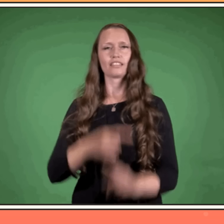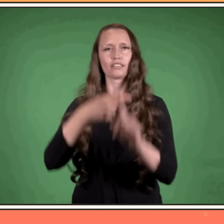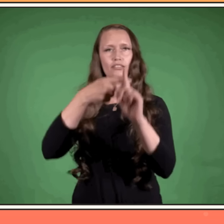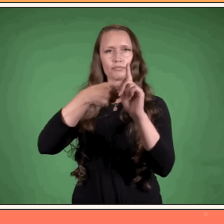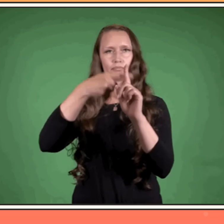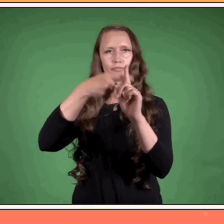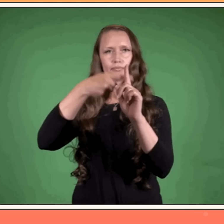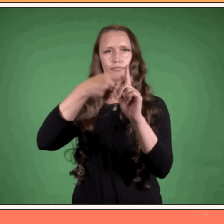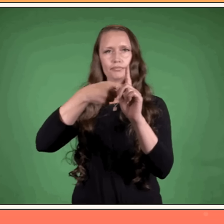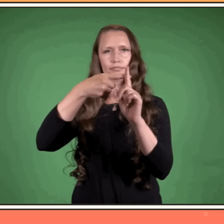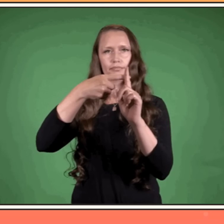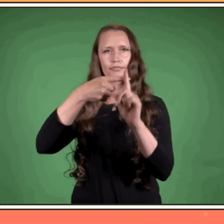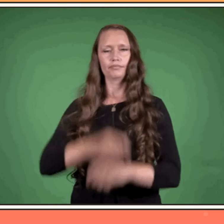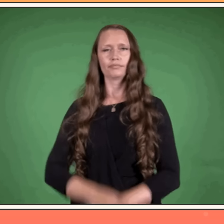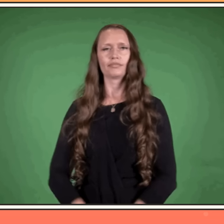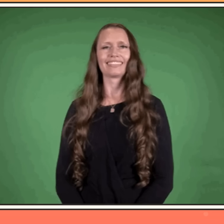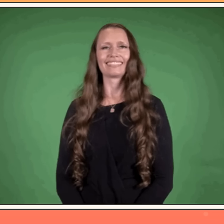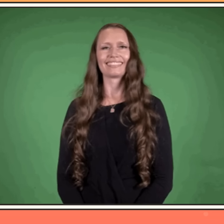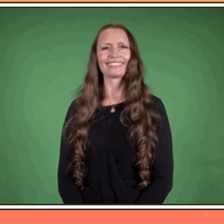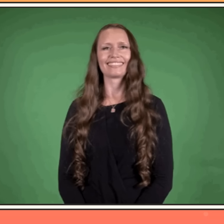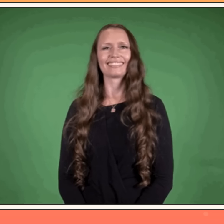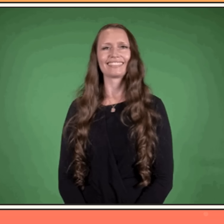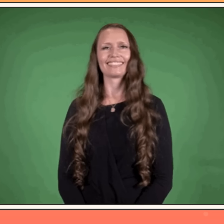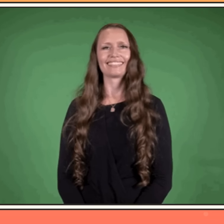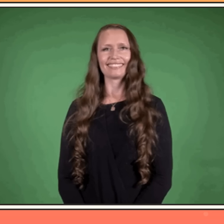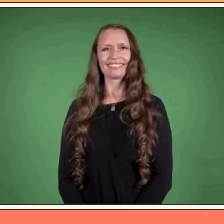Check it to see how hot it gets today.